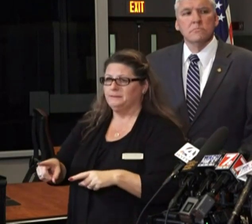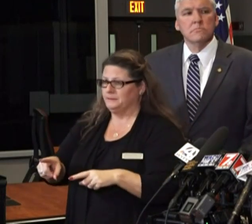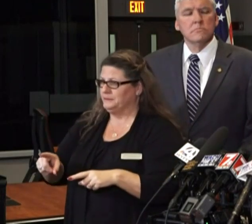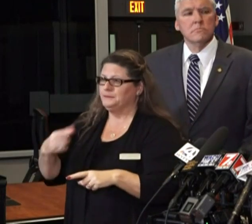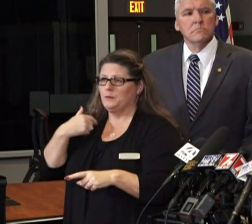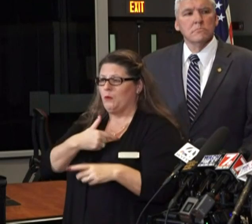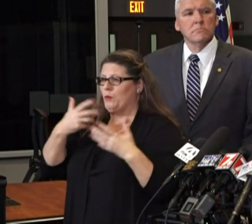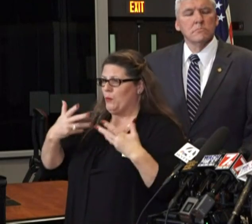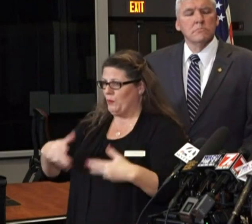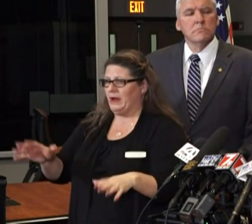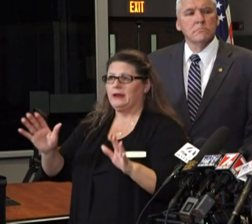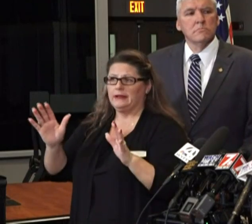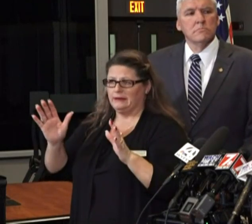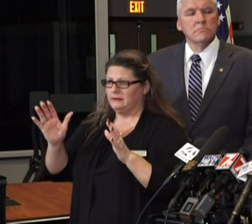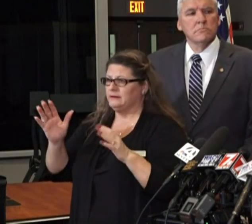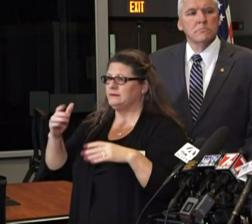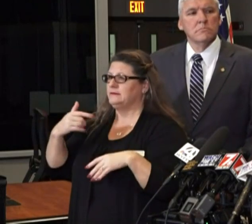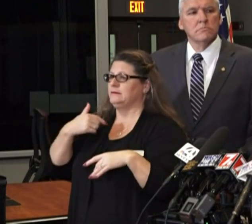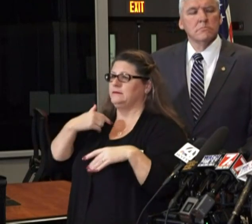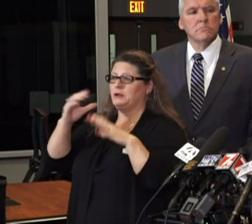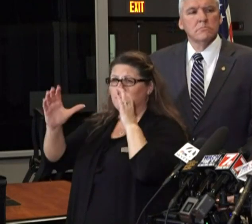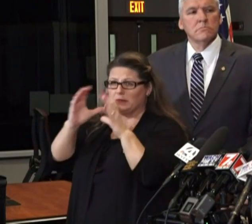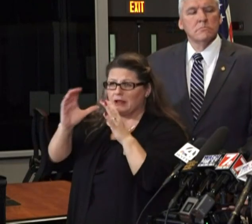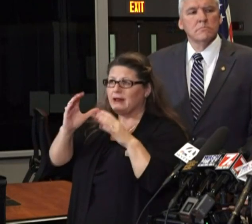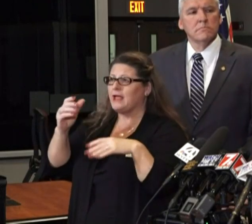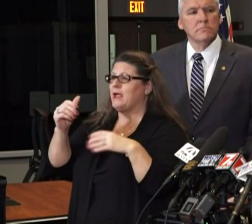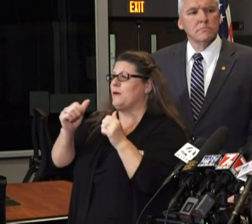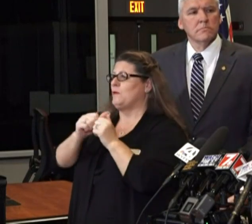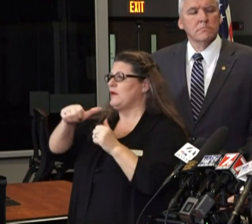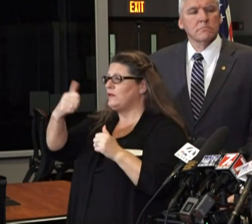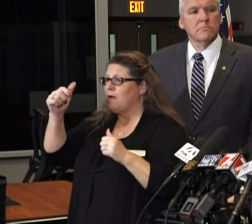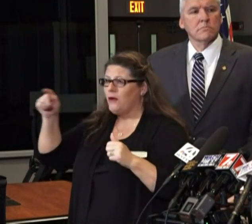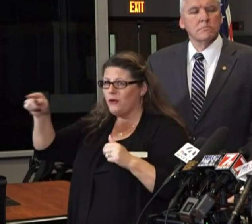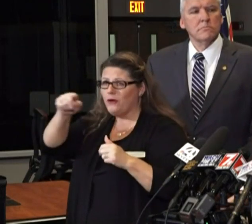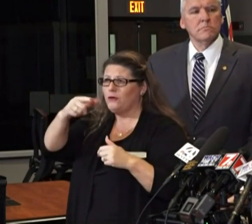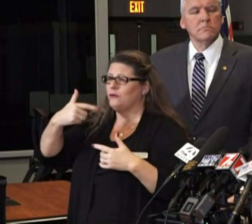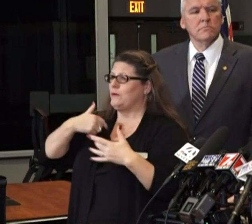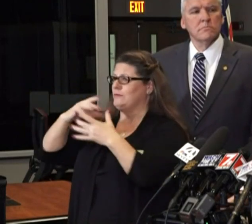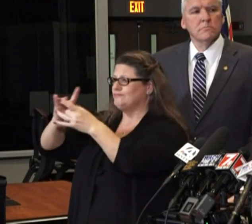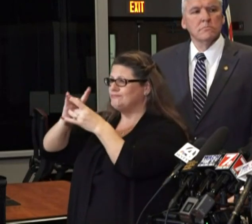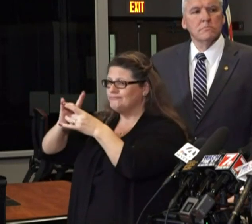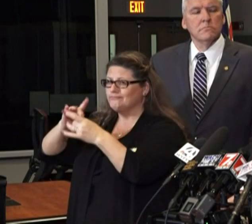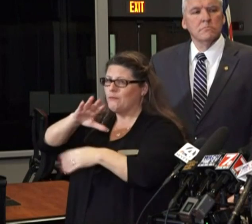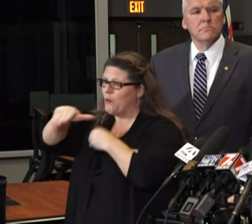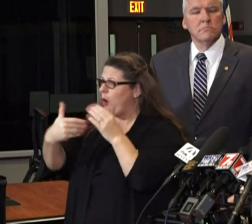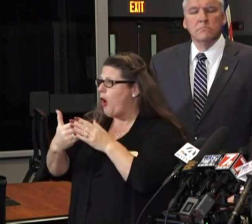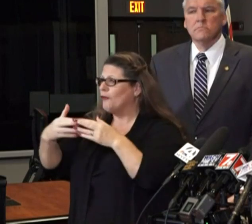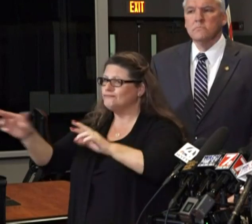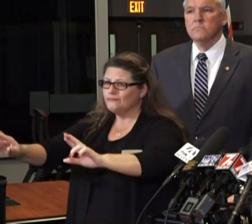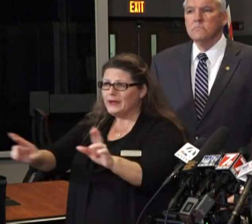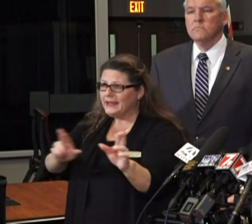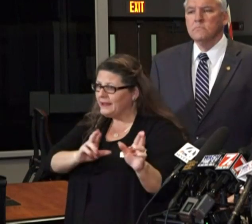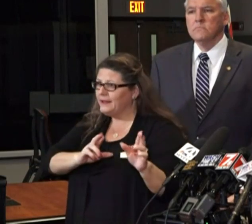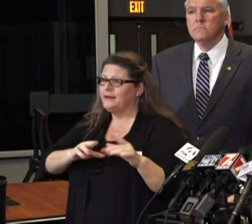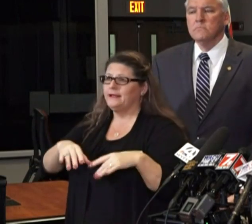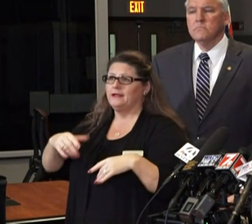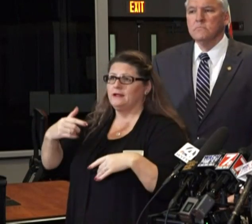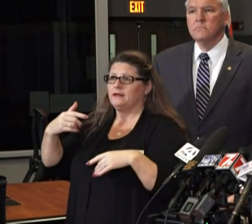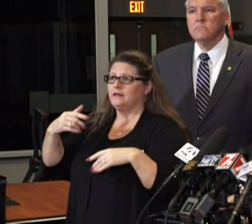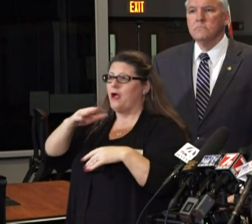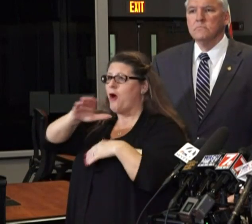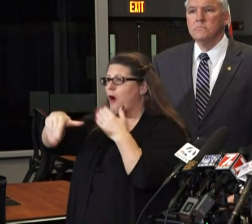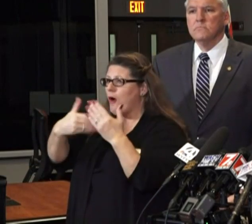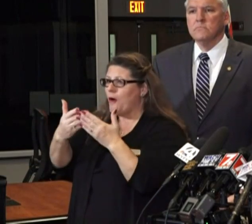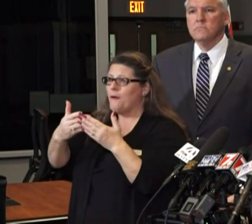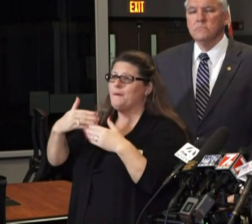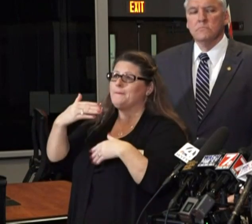virus. We are communicating, cooperating. We have all hands are on deck, and we're following the standard operating procedures that